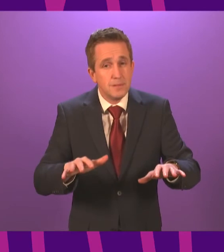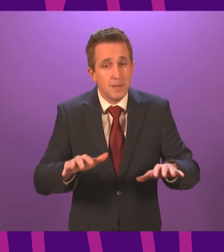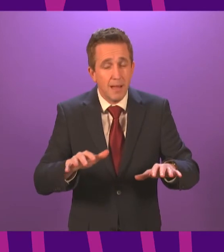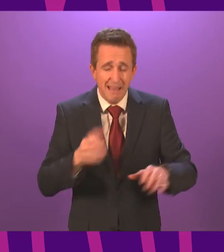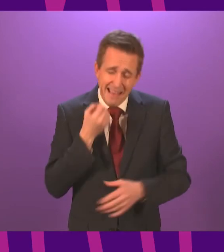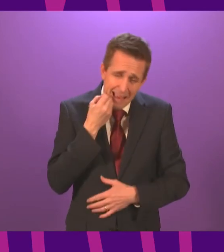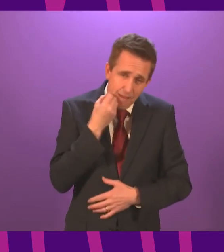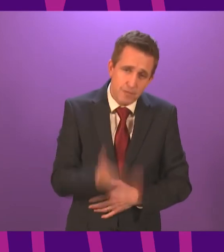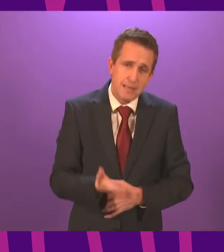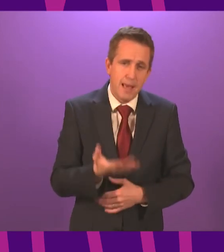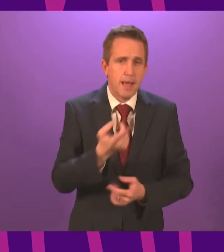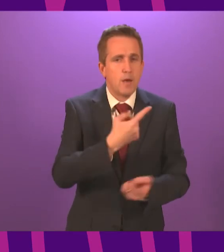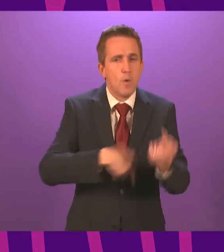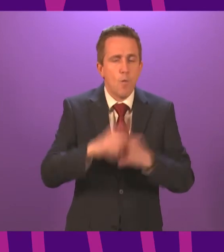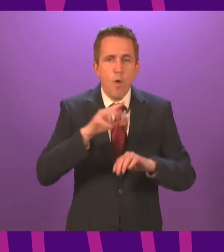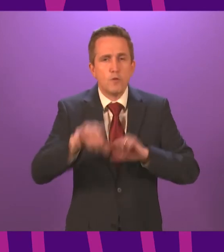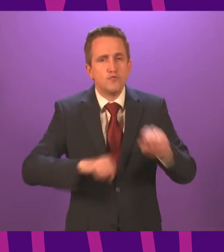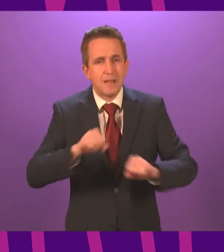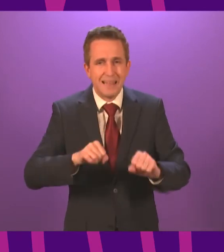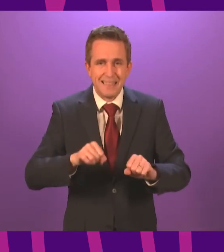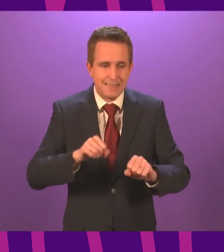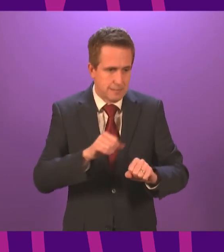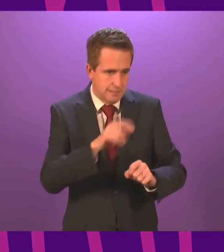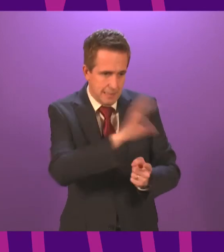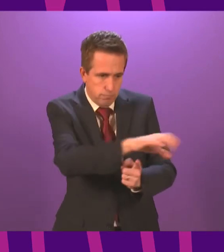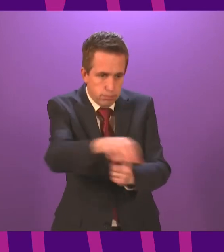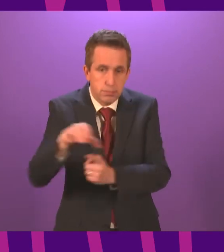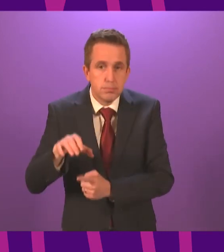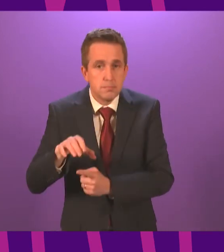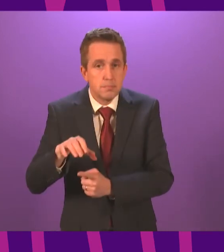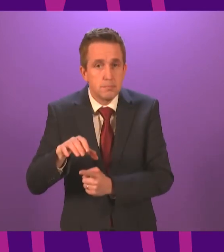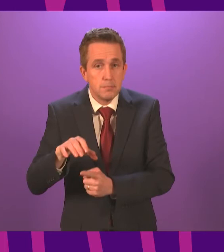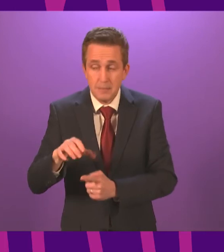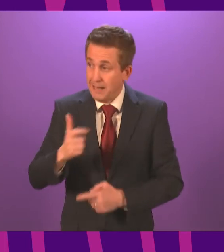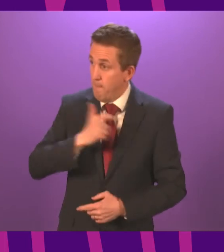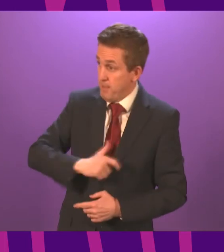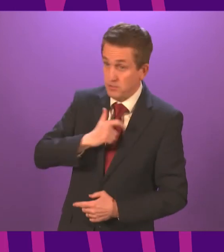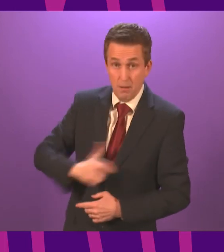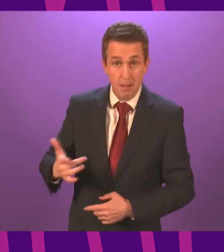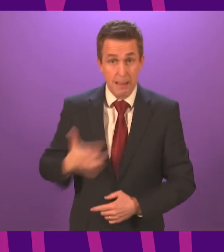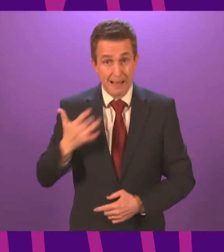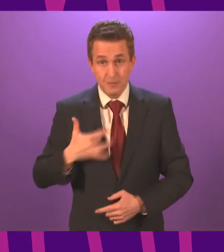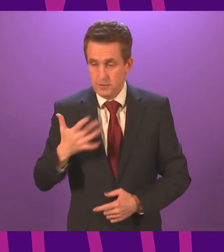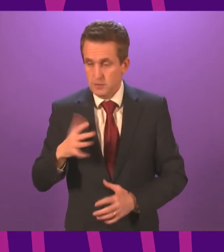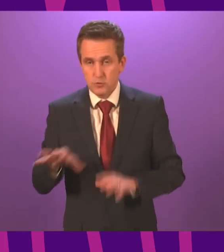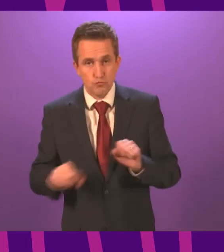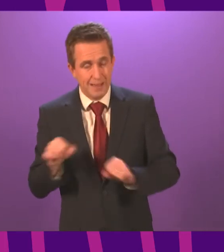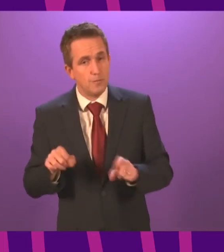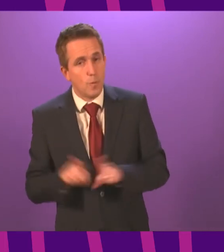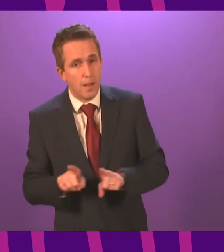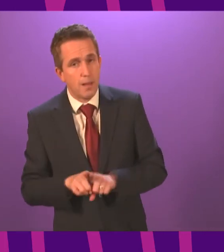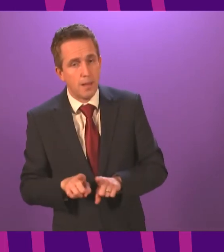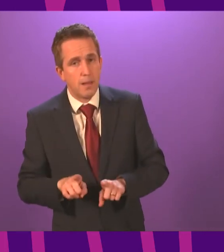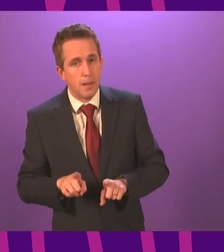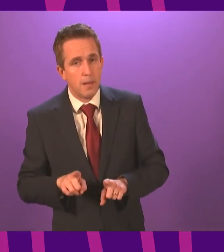a day-in, day-out basis, not just as a constituents, but also in our own personal day-to-day activities. And I